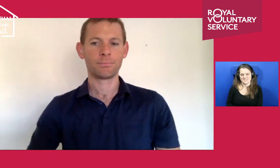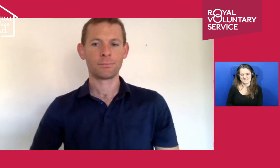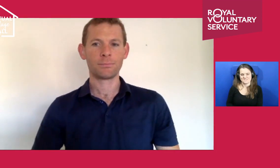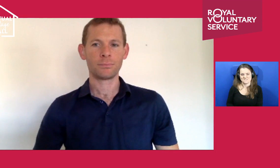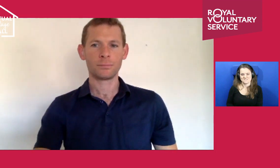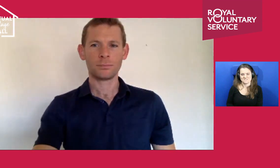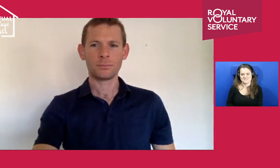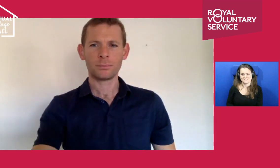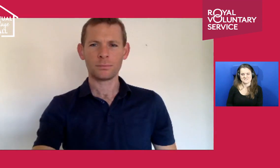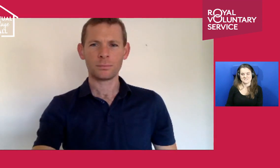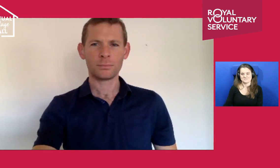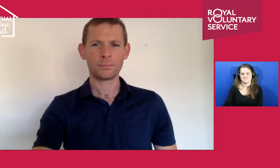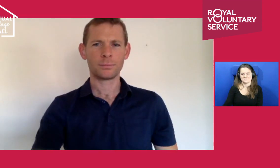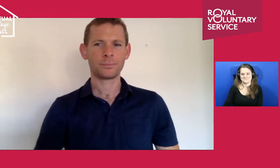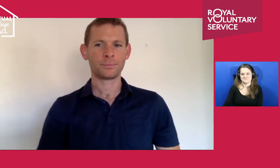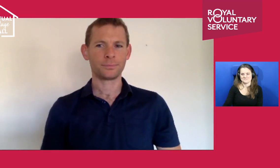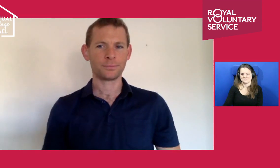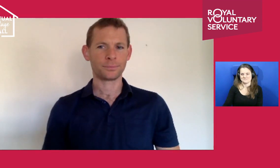Okay.